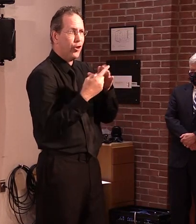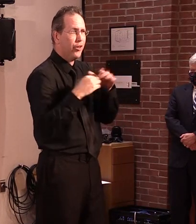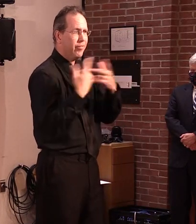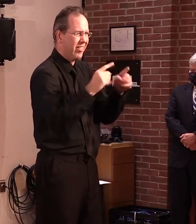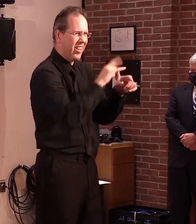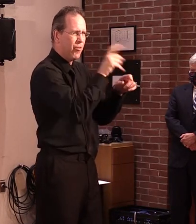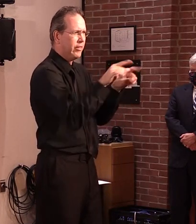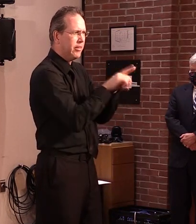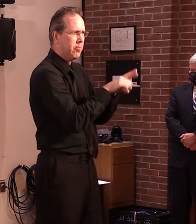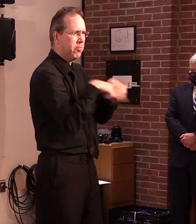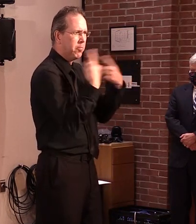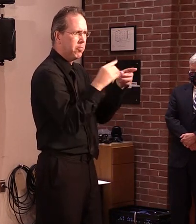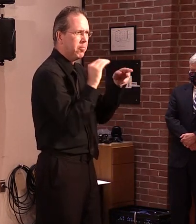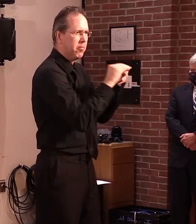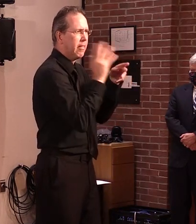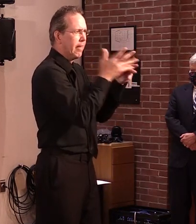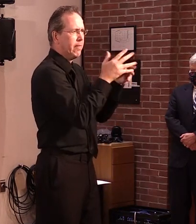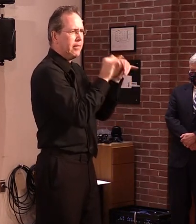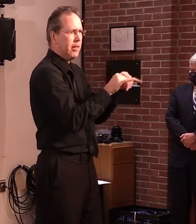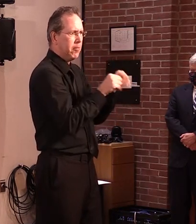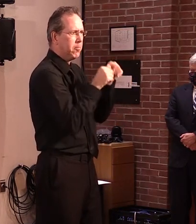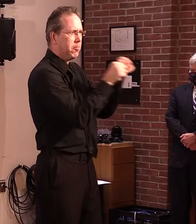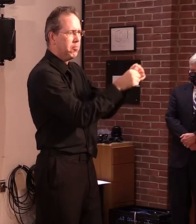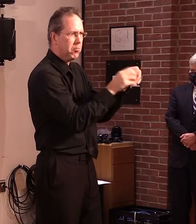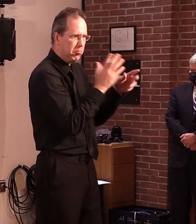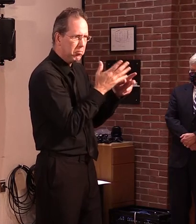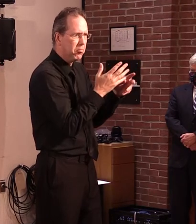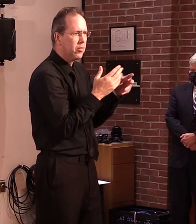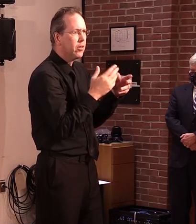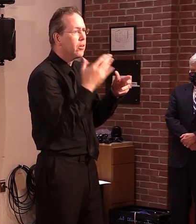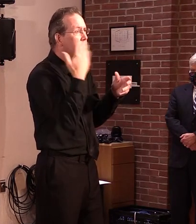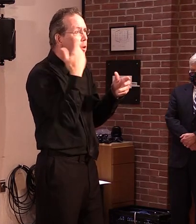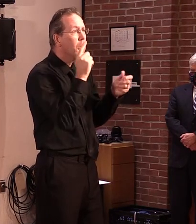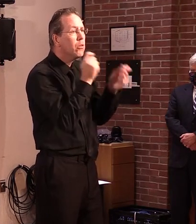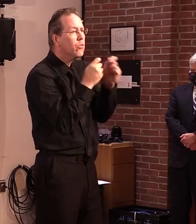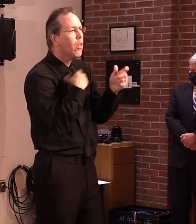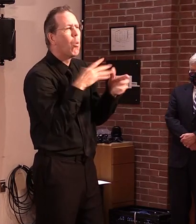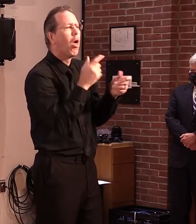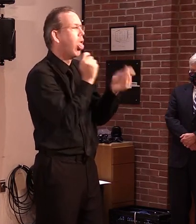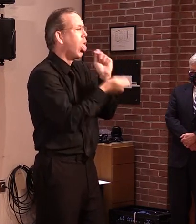their required work search. However, we've been monitoring those,